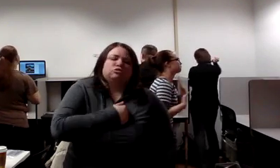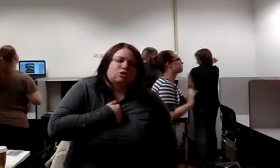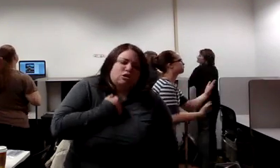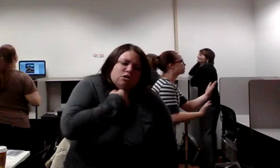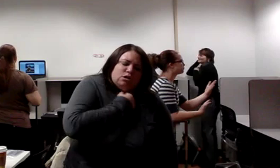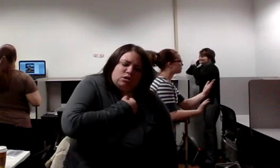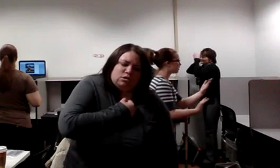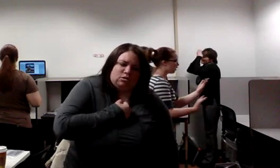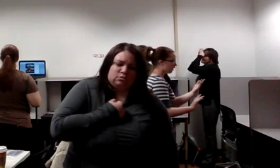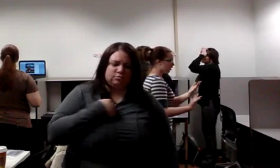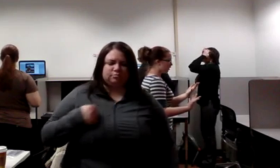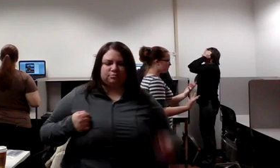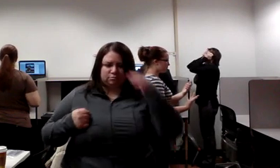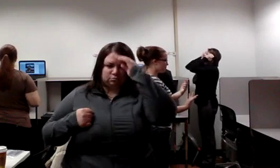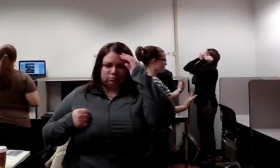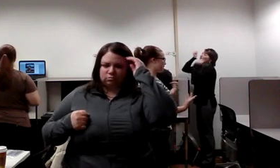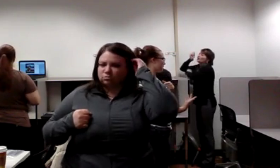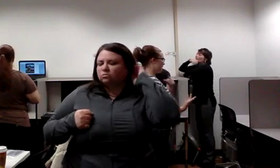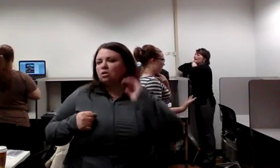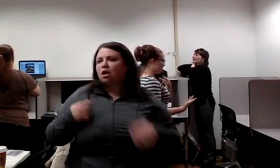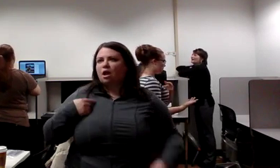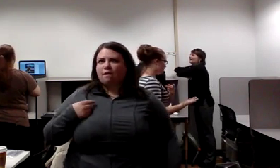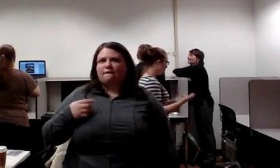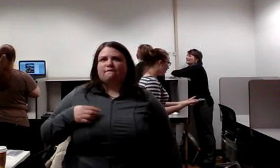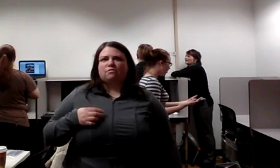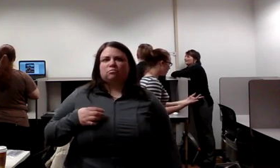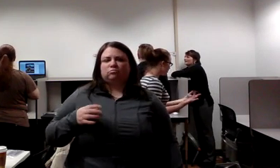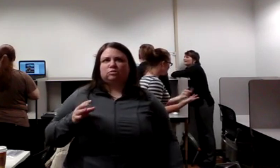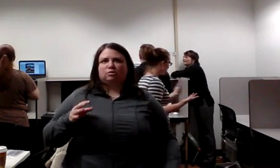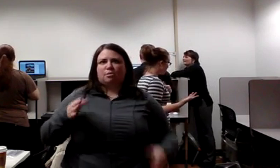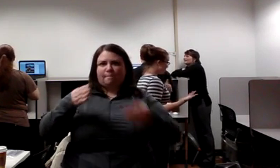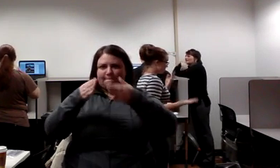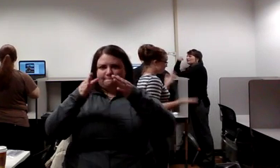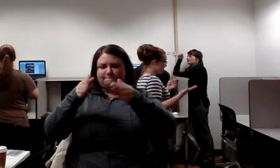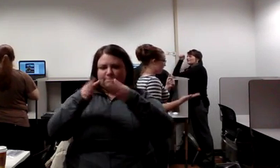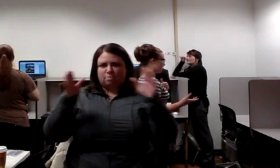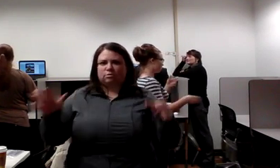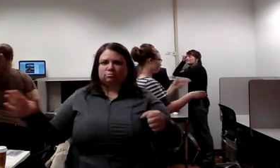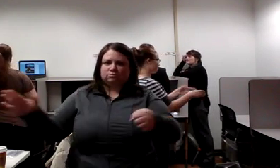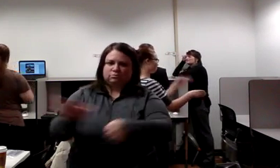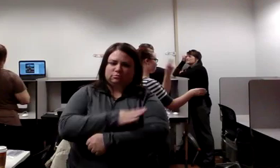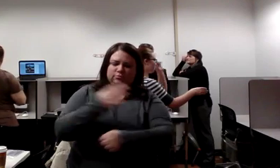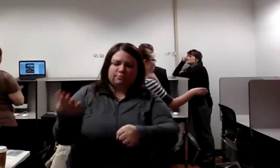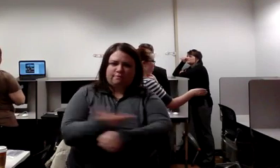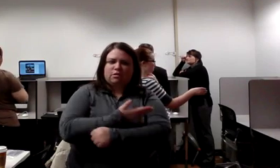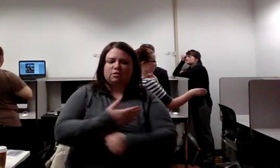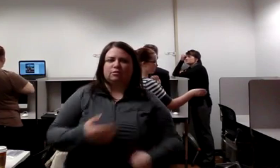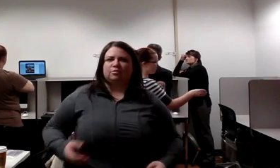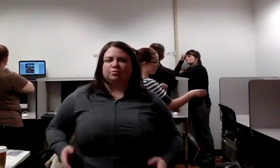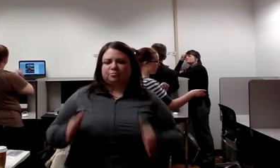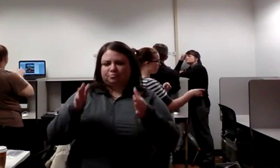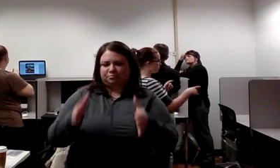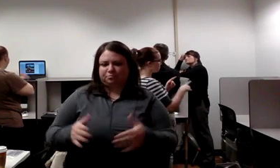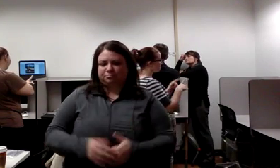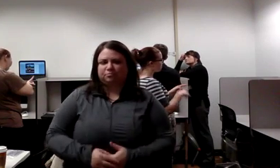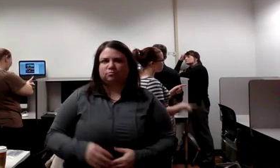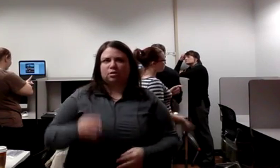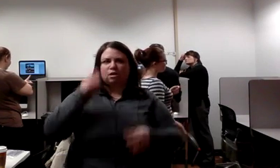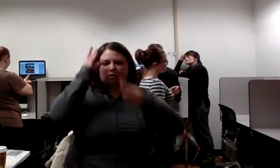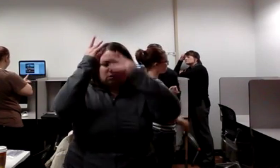I was a very public failure, and I even thought about running away from the valley. But something slowly began to dawn on me. I still